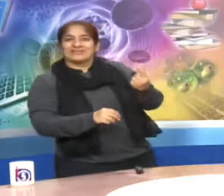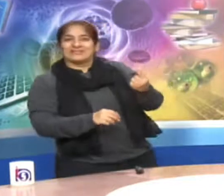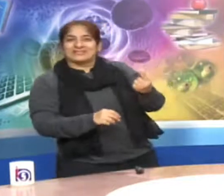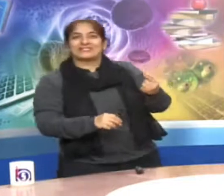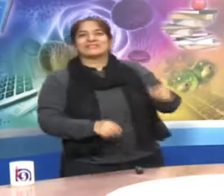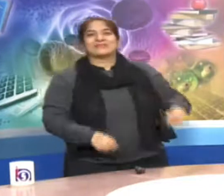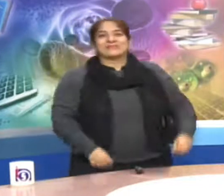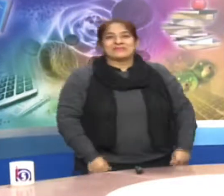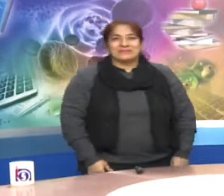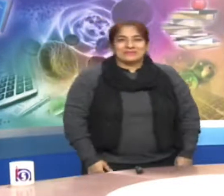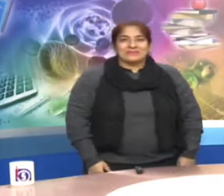like.